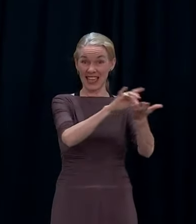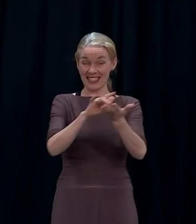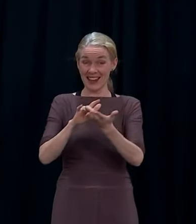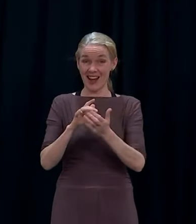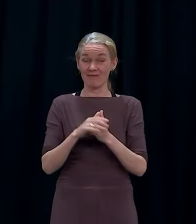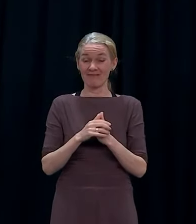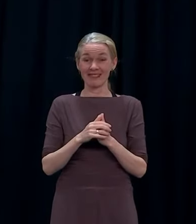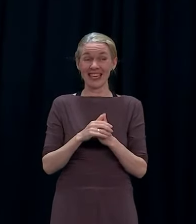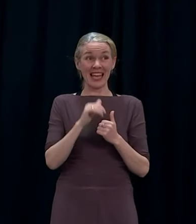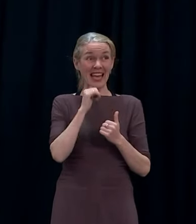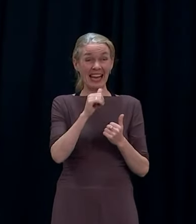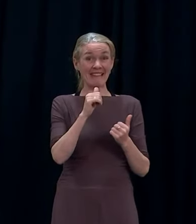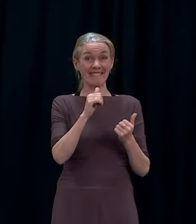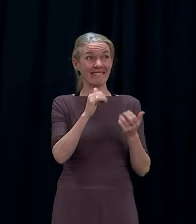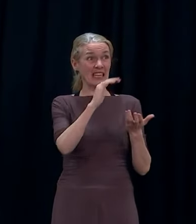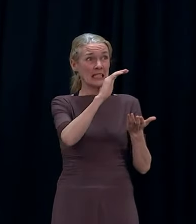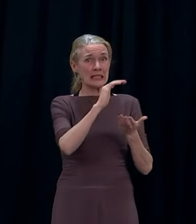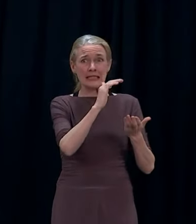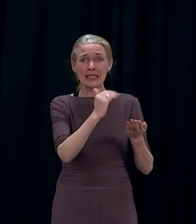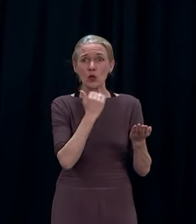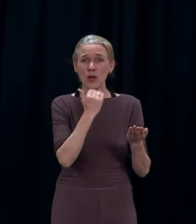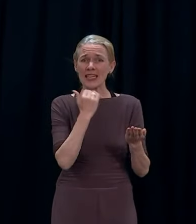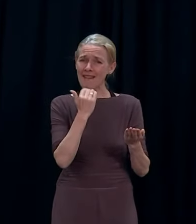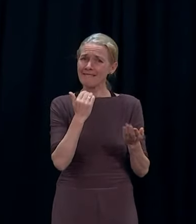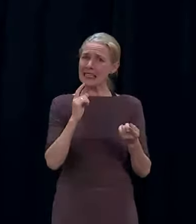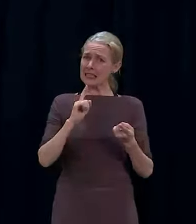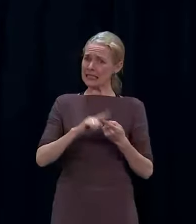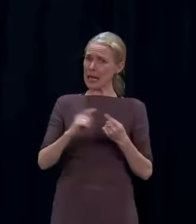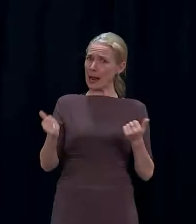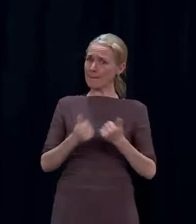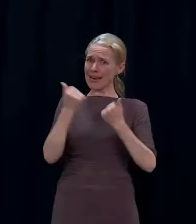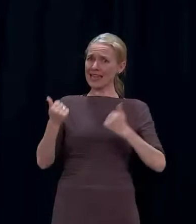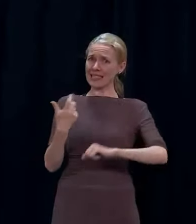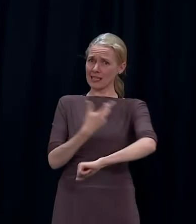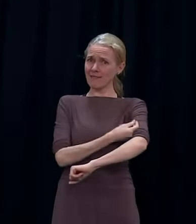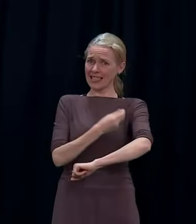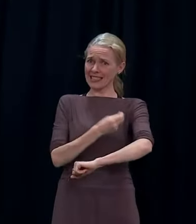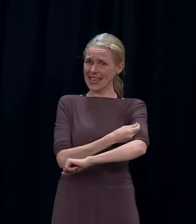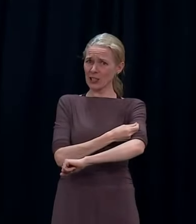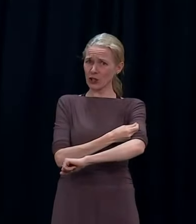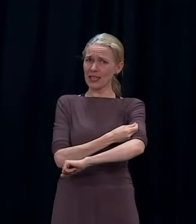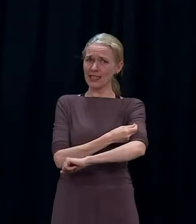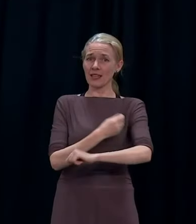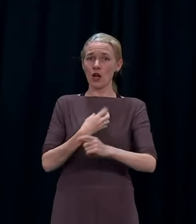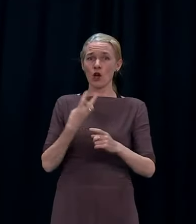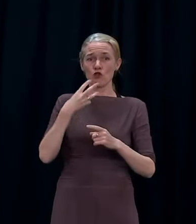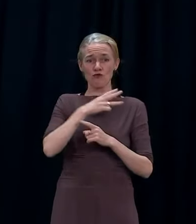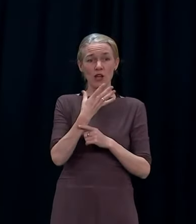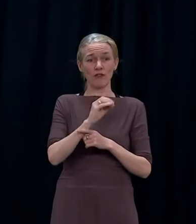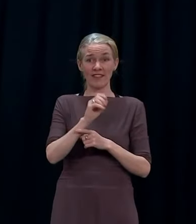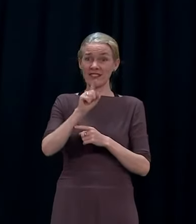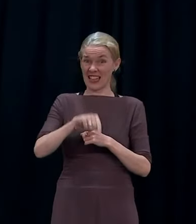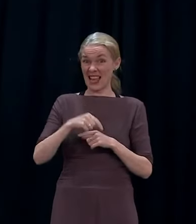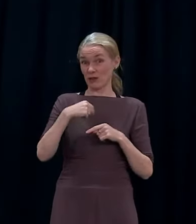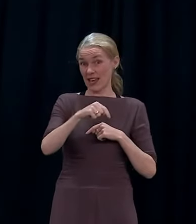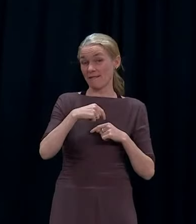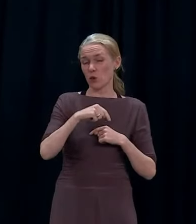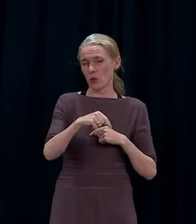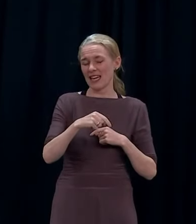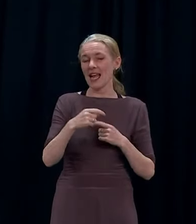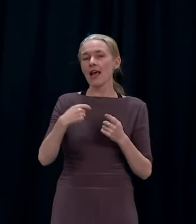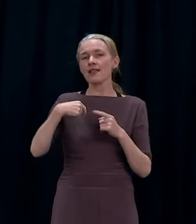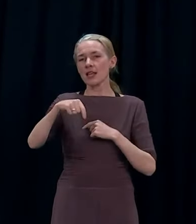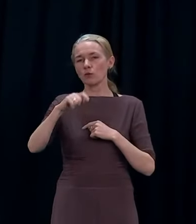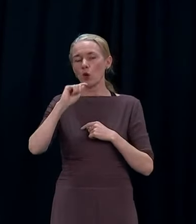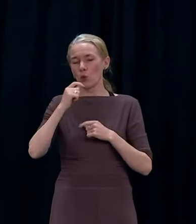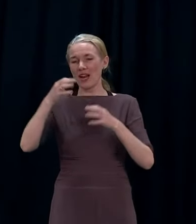still 350,000 doses going out a week. That decision just needs to be taken this week. Pati.